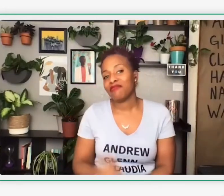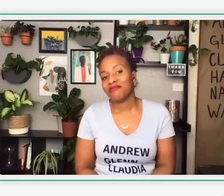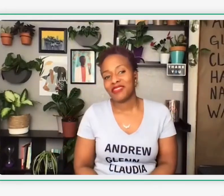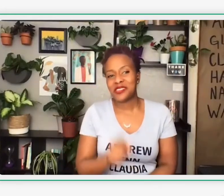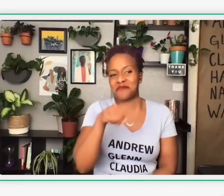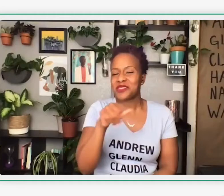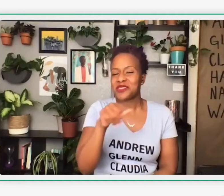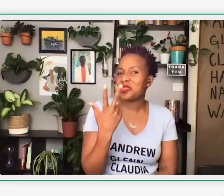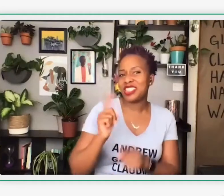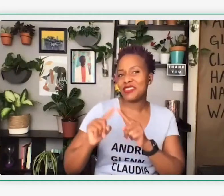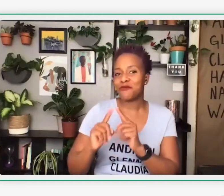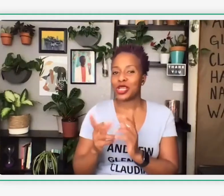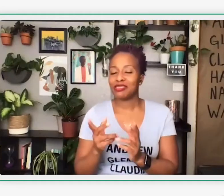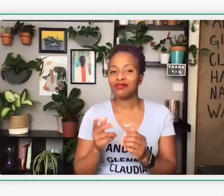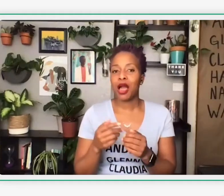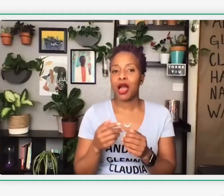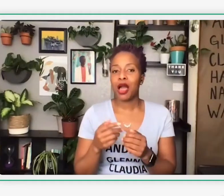tons of